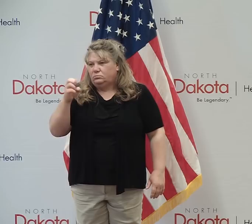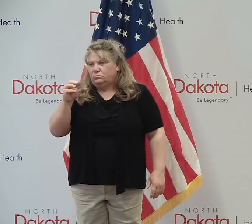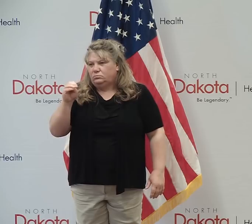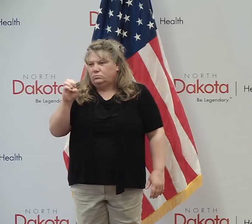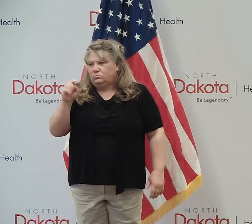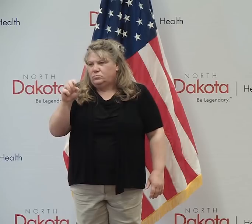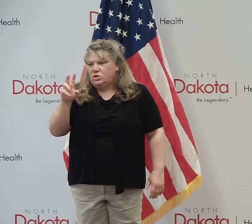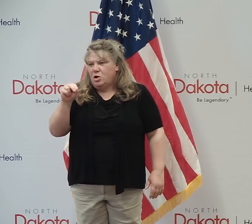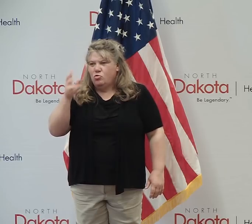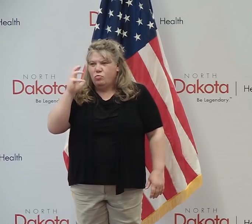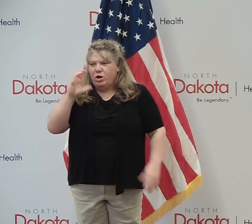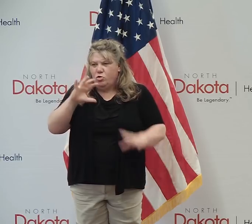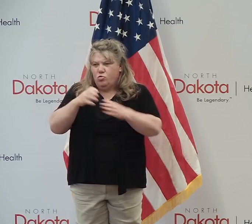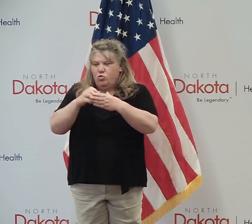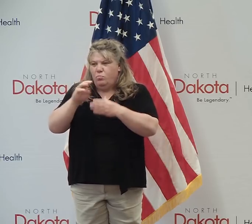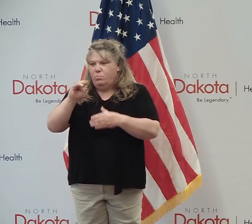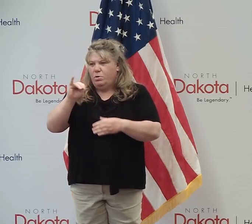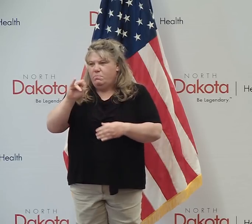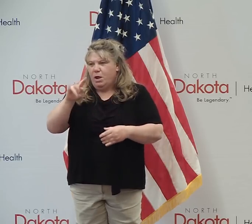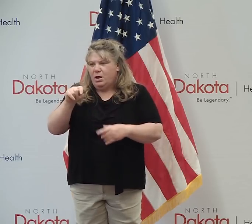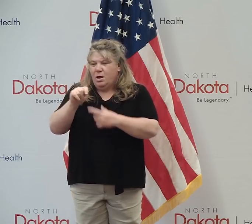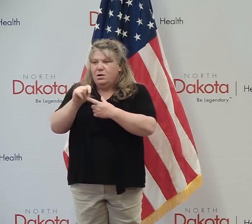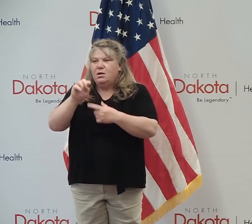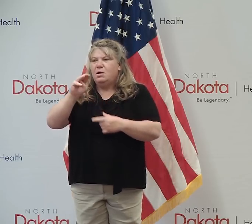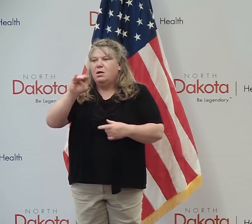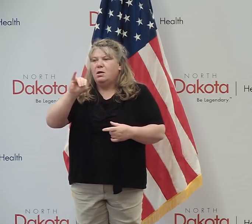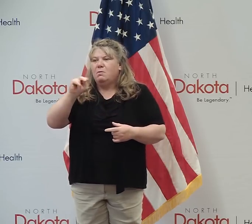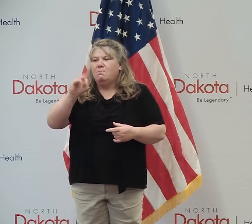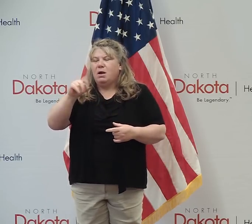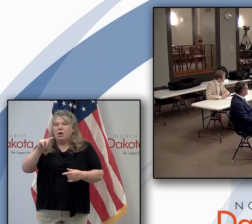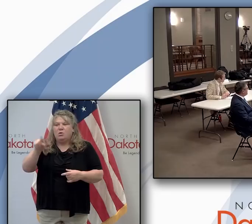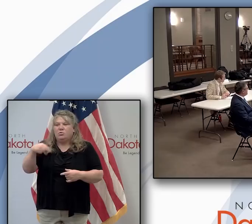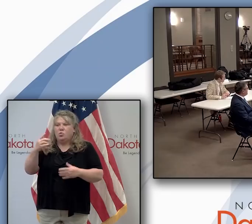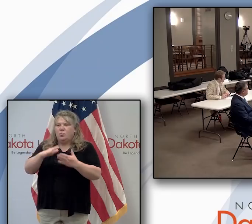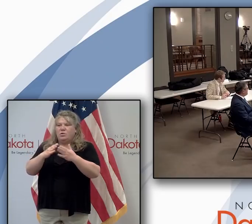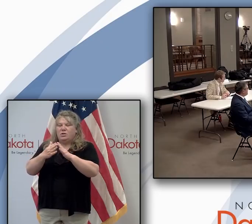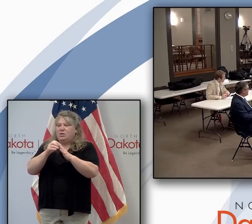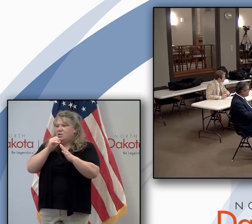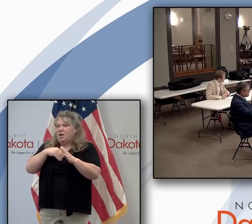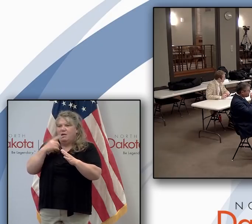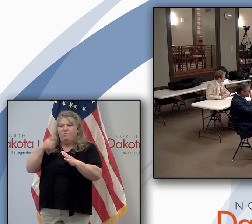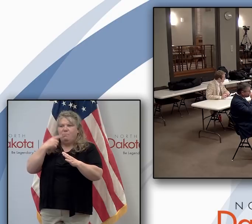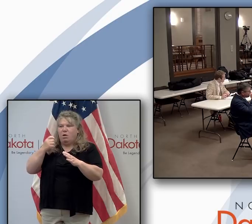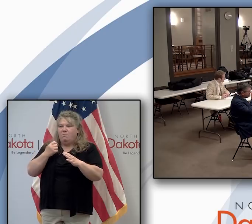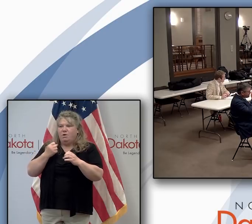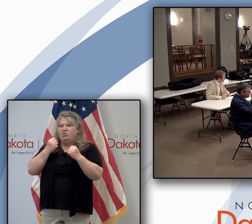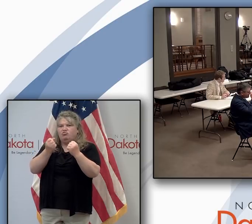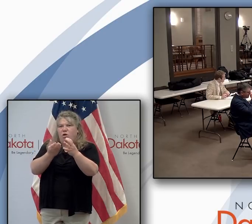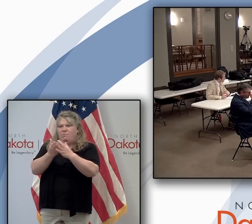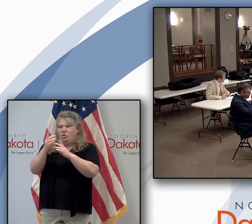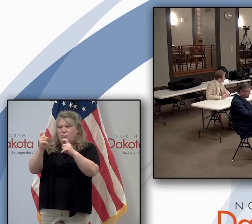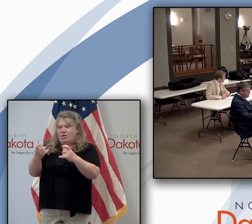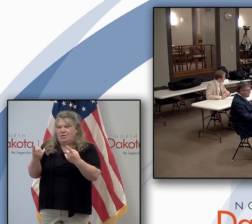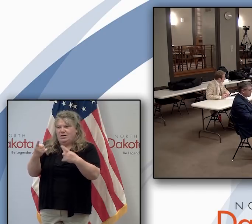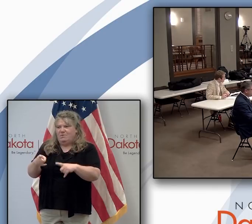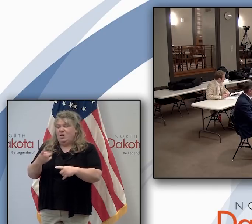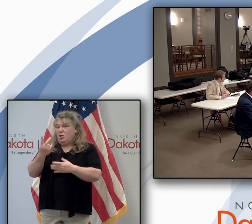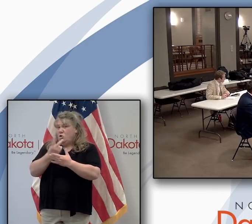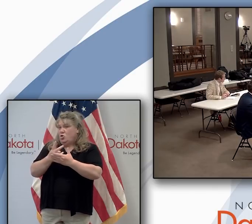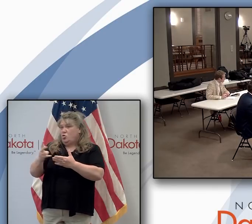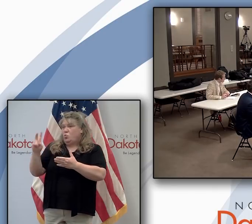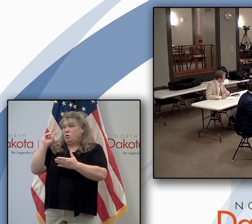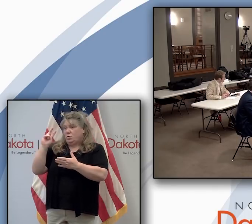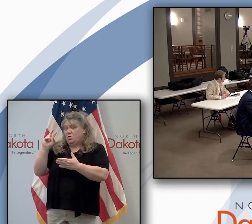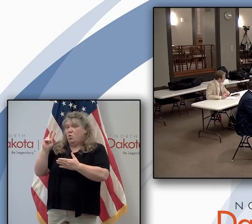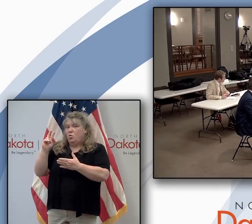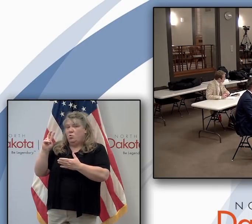In Minot. Minot is still the only large city in the state that has not had a public drive-up testing event. About 2 weeks ago, you had announced there would